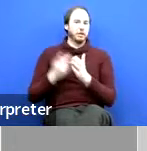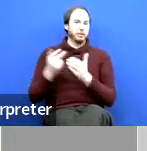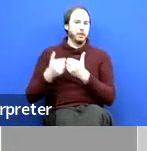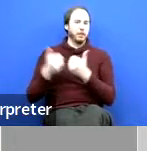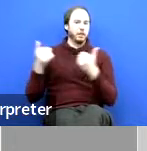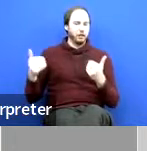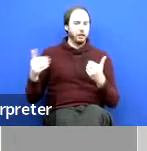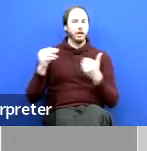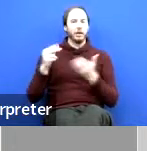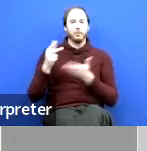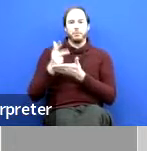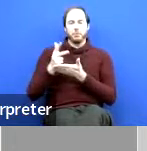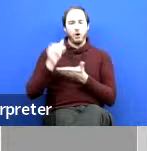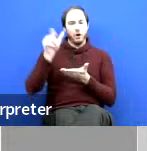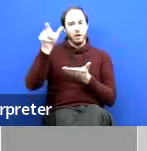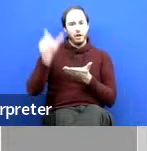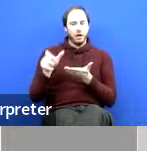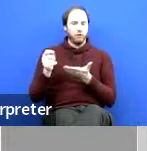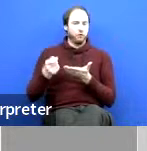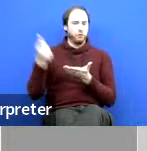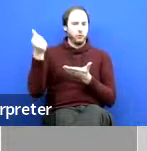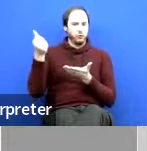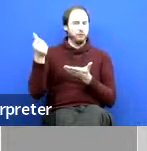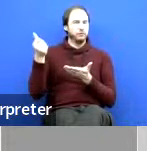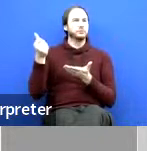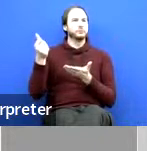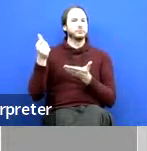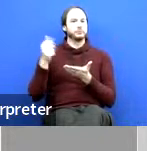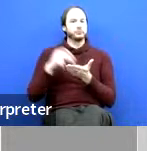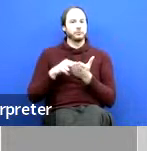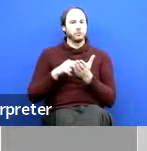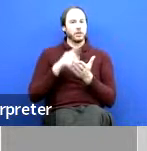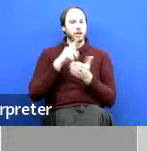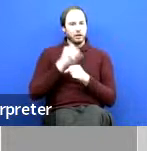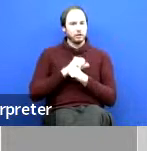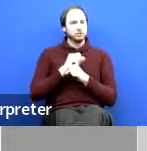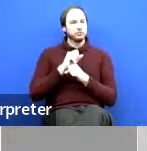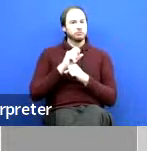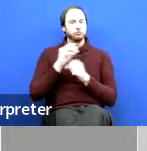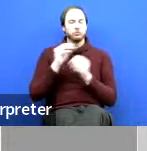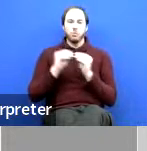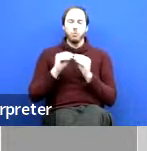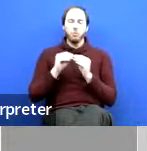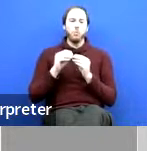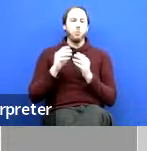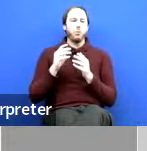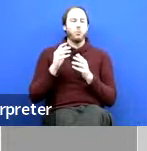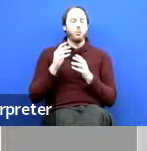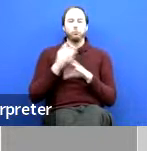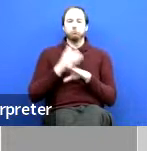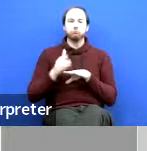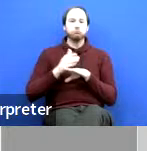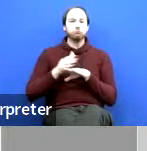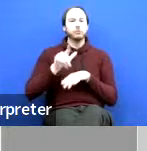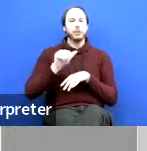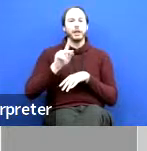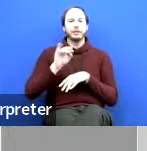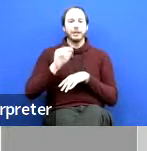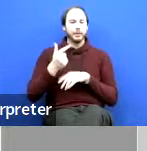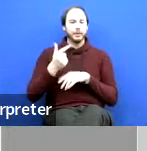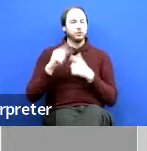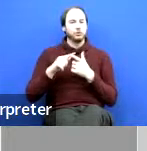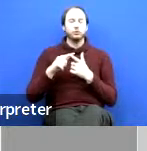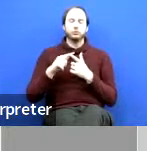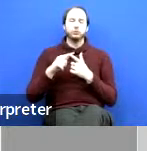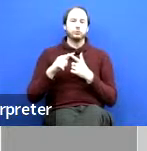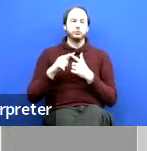also removed the parking in that area. So we have an area where you can really get some landscaping in there to try to buffer that. And that building